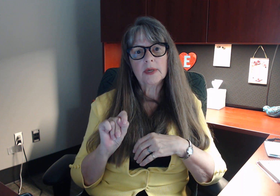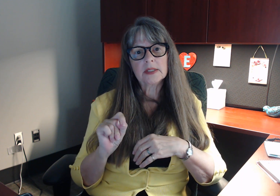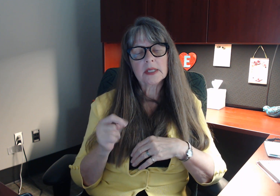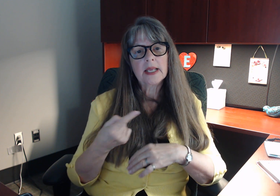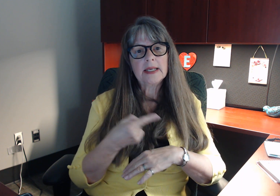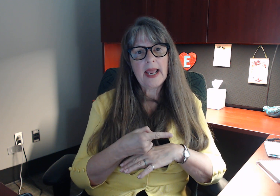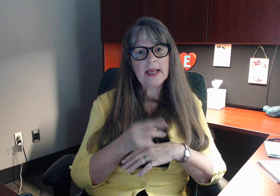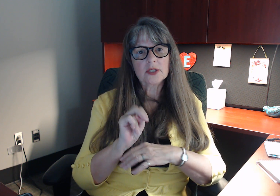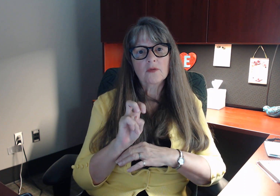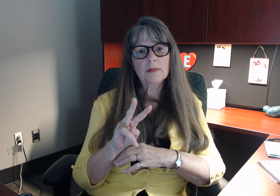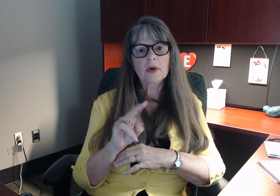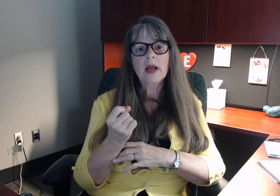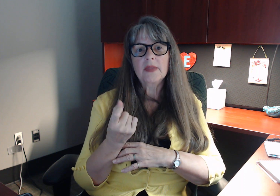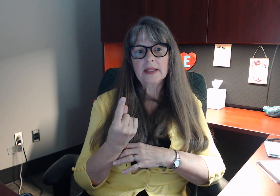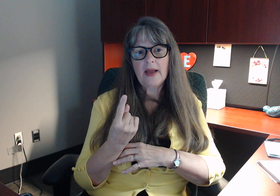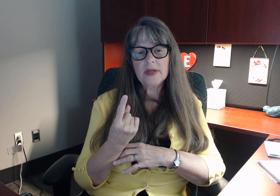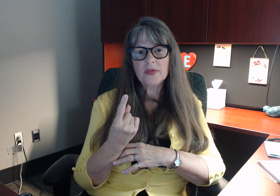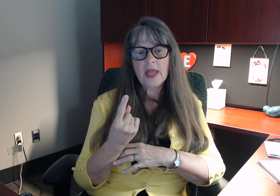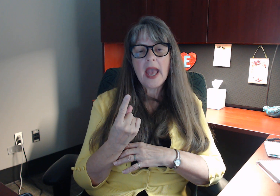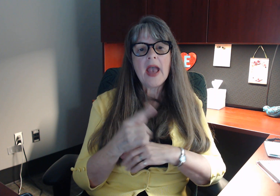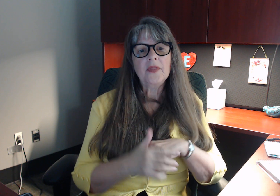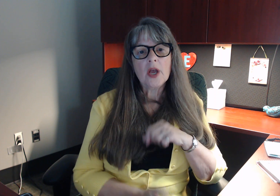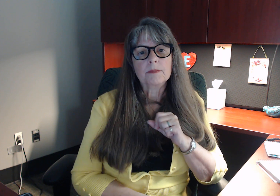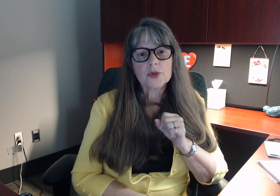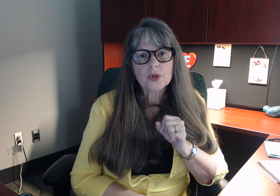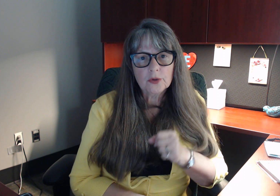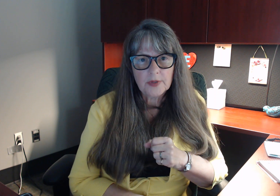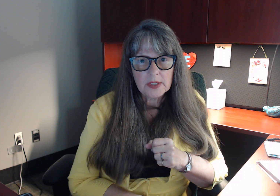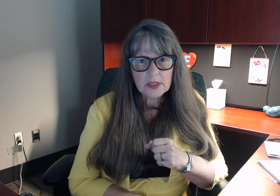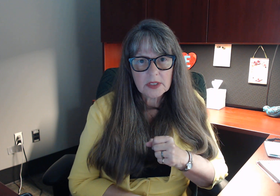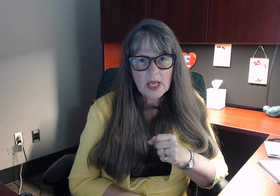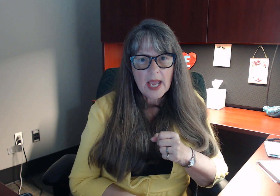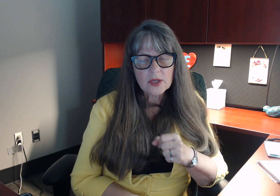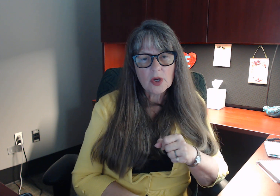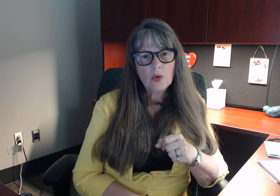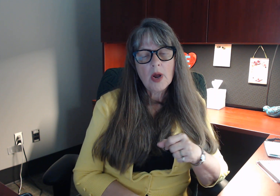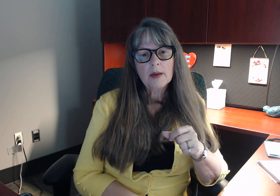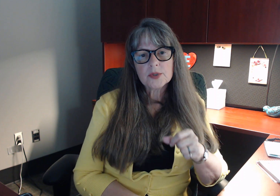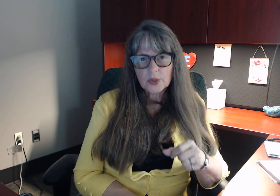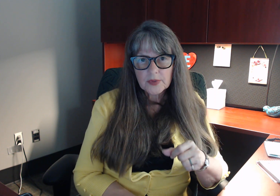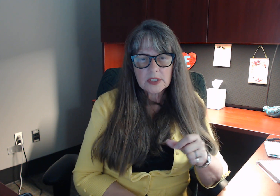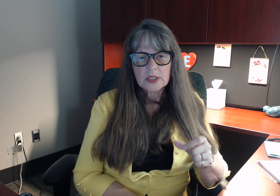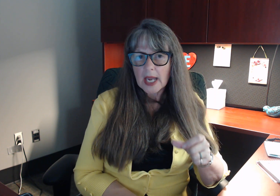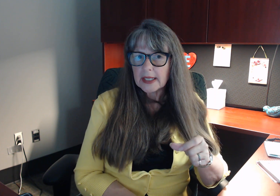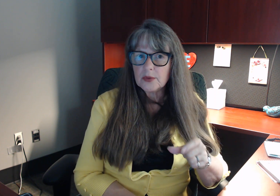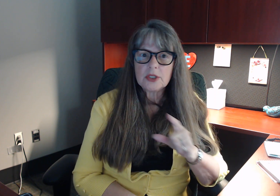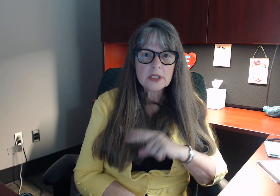Veterans Day is November the 11th, and the observance. And so observance in sign language is different